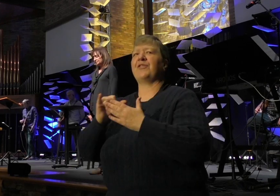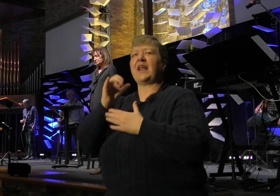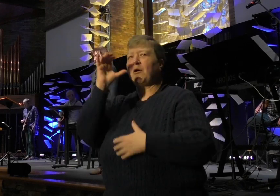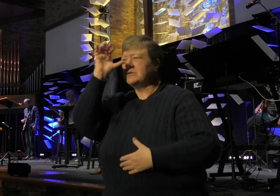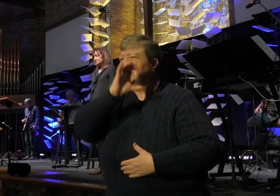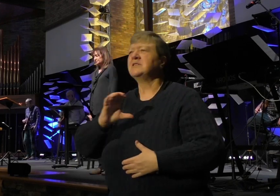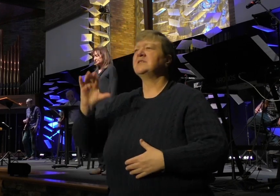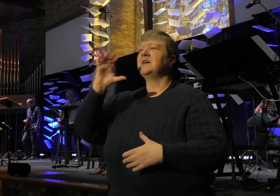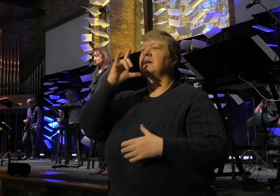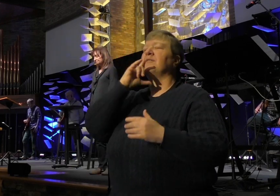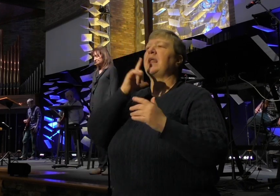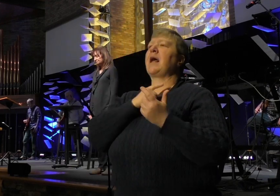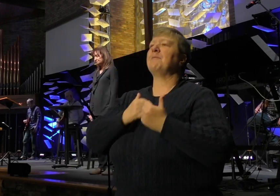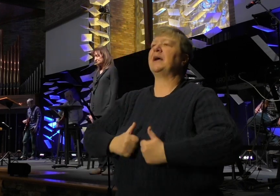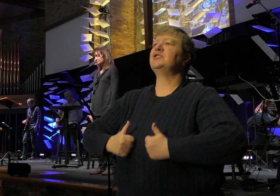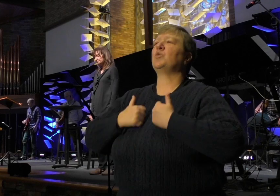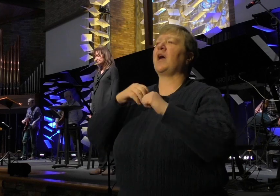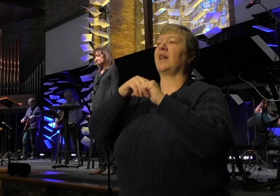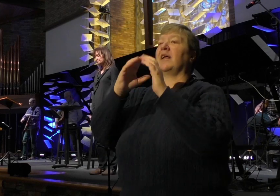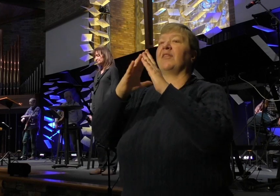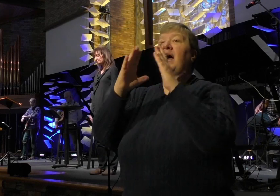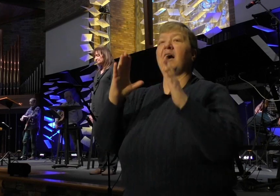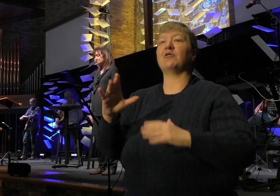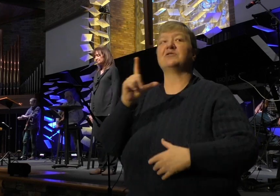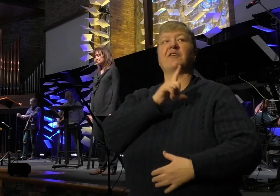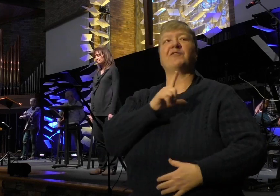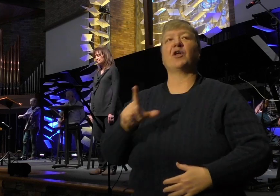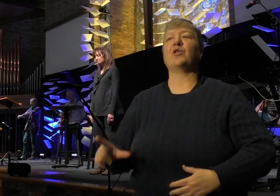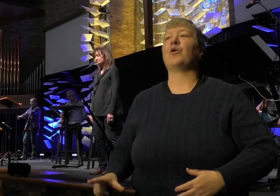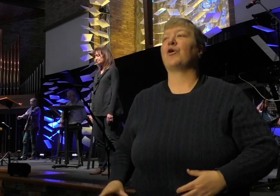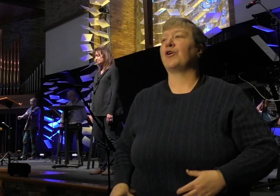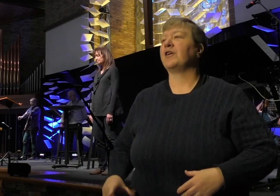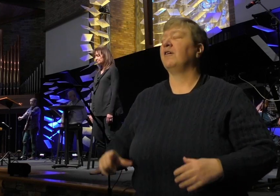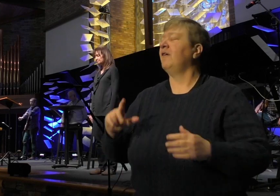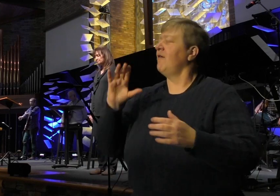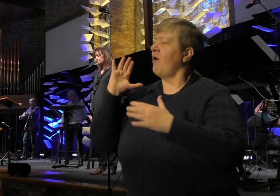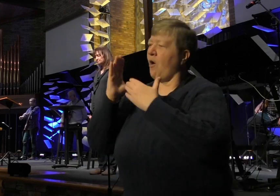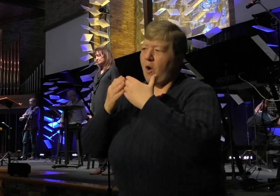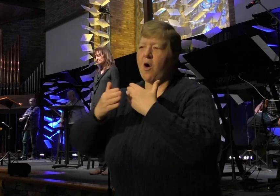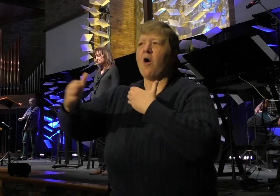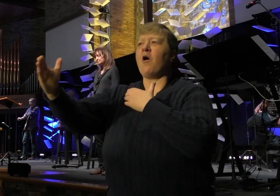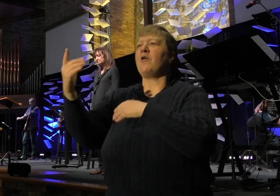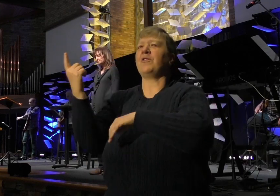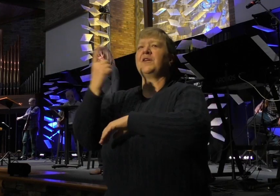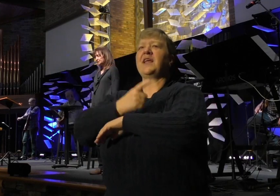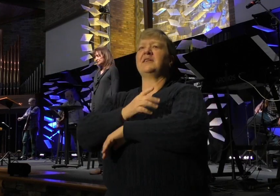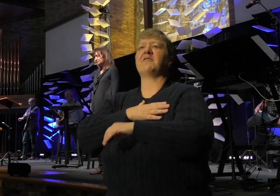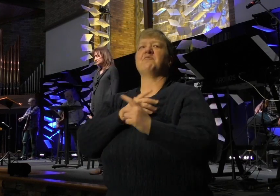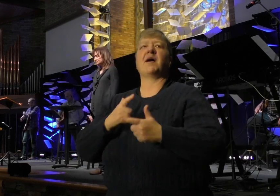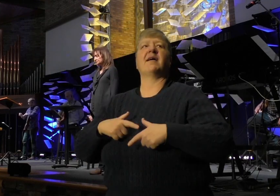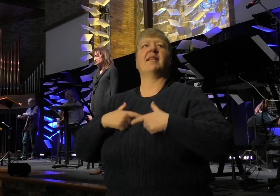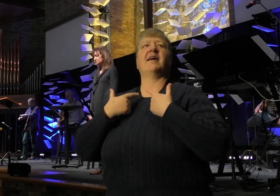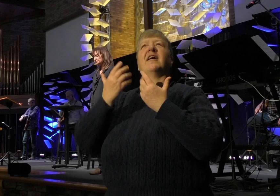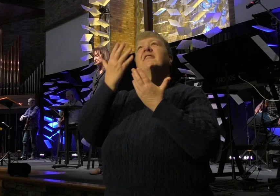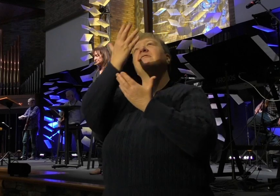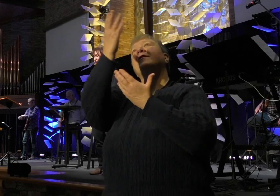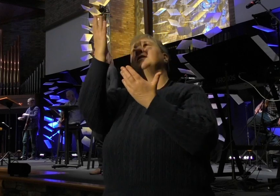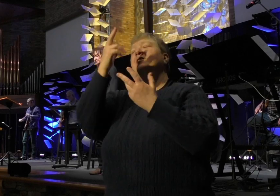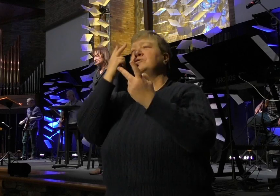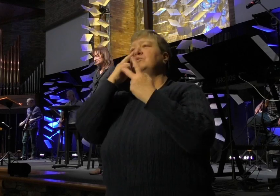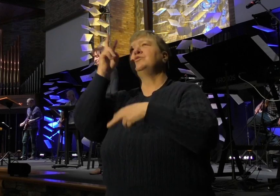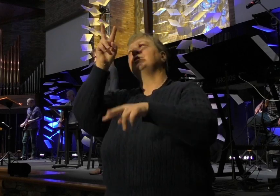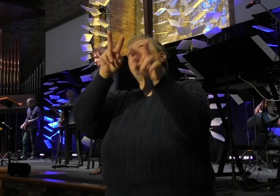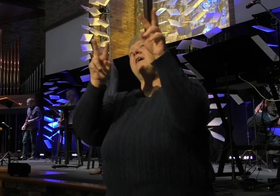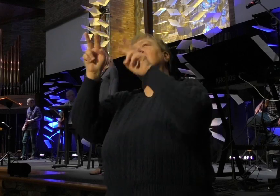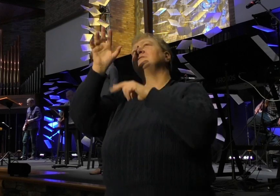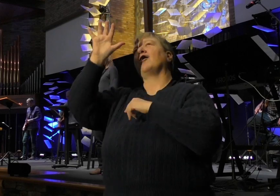that I may dwell in the house of the Lord all the days of my life, to gaze upon the beauty